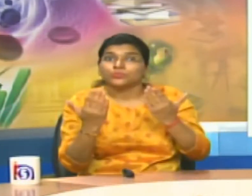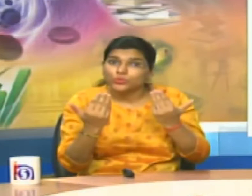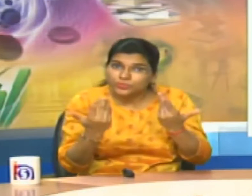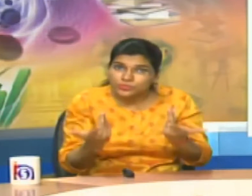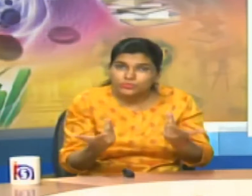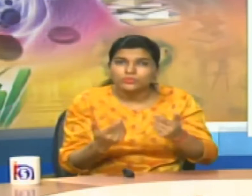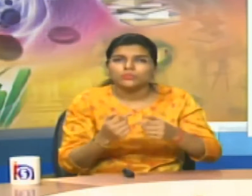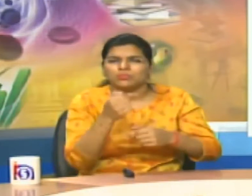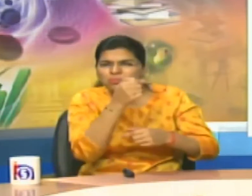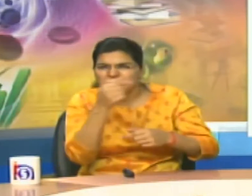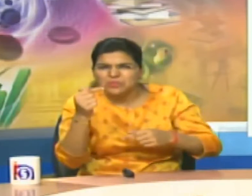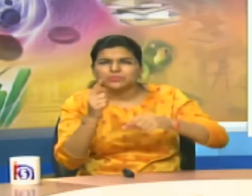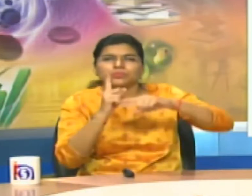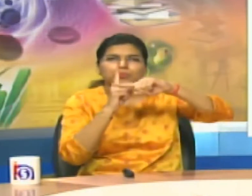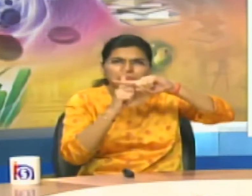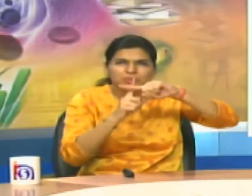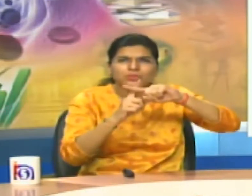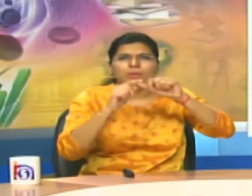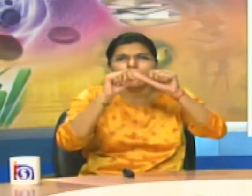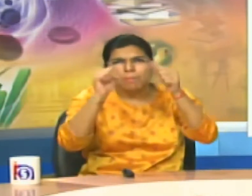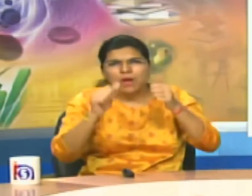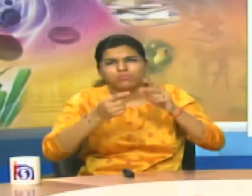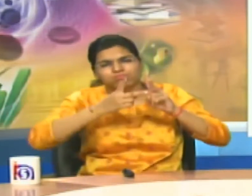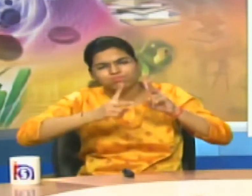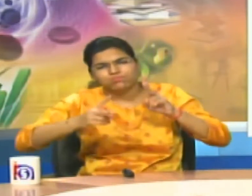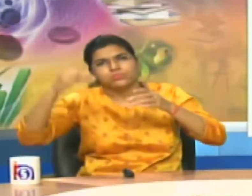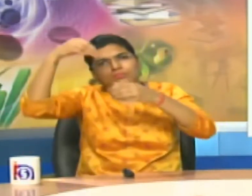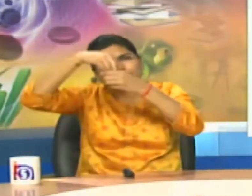And also you can do the